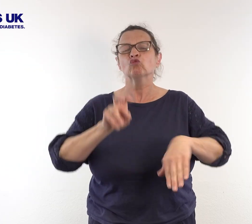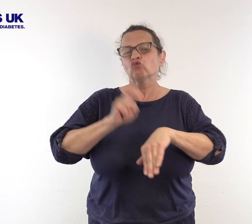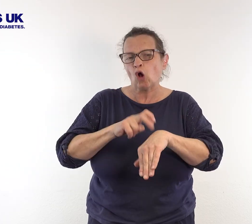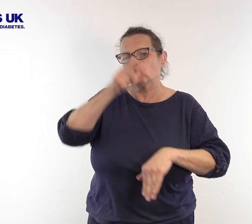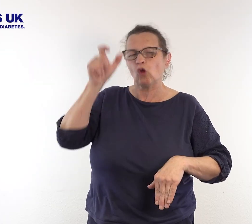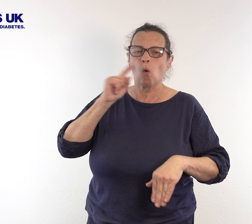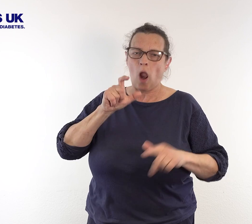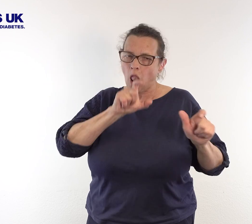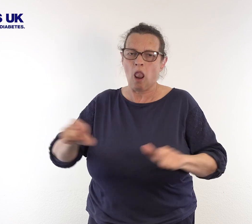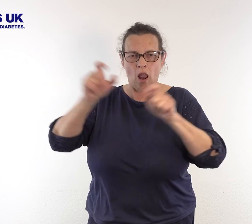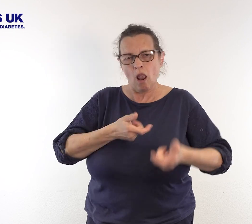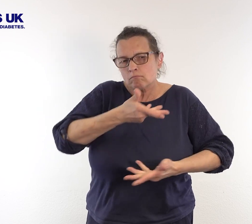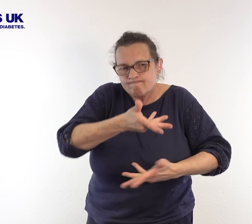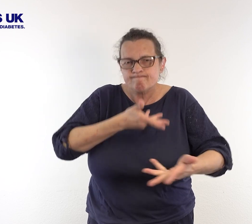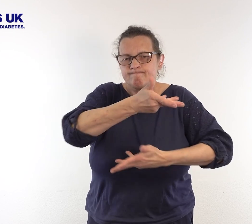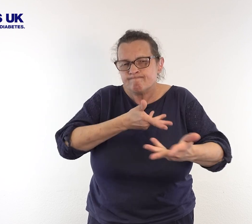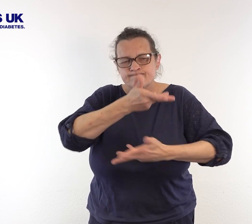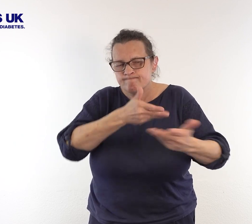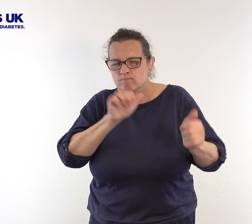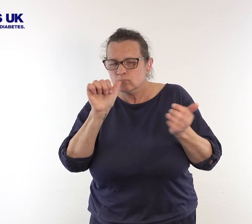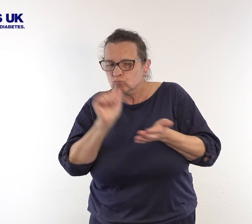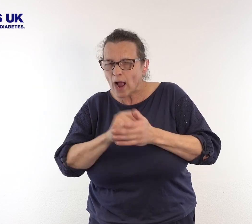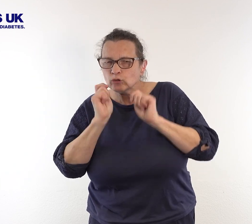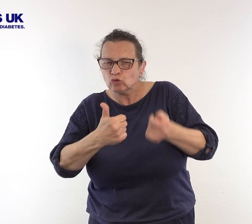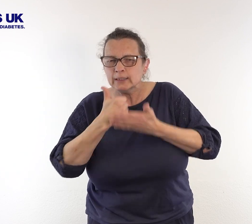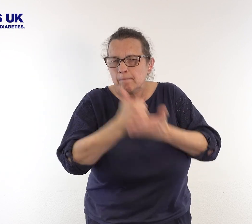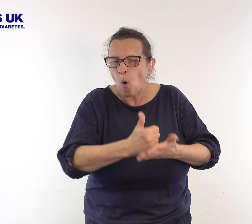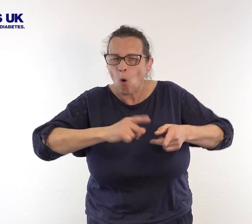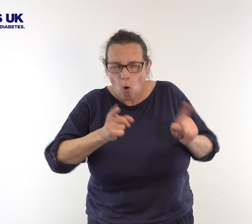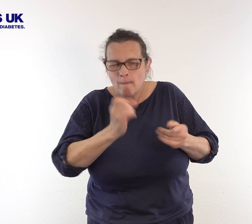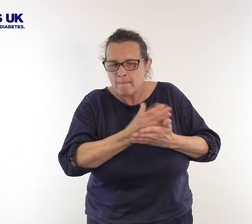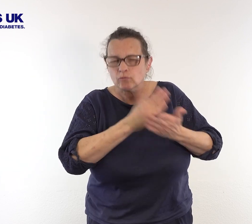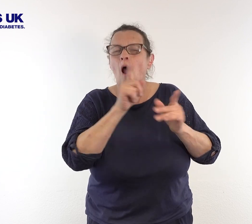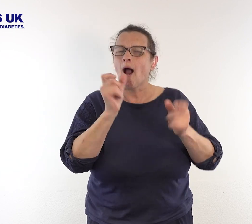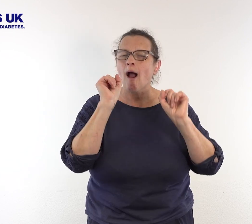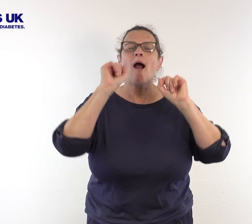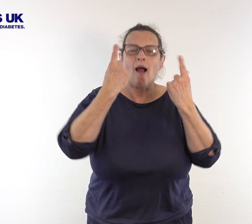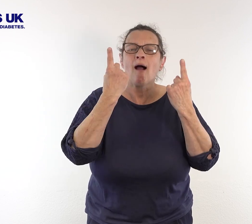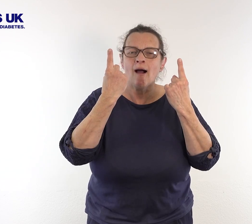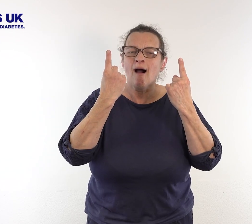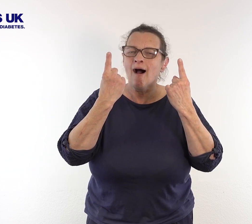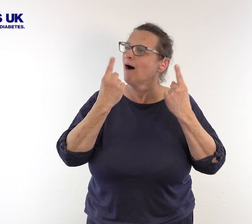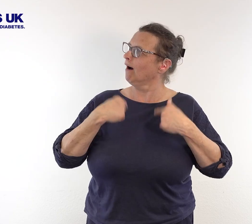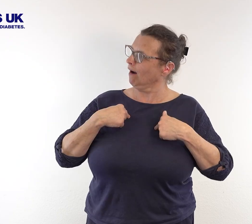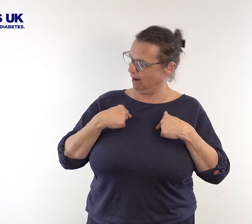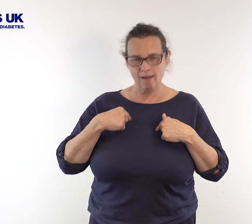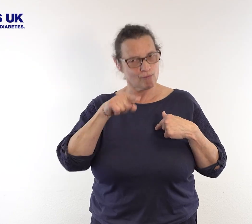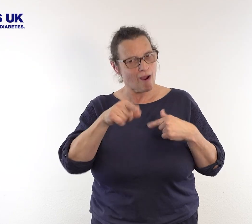You might need to change your treatment over time. Your doctor or nurse will continue to work with you to find the treatment that's right for you.